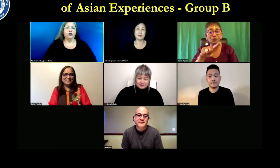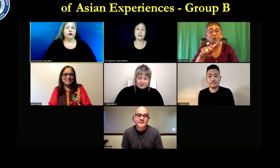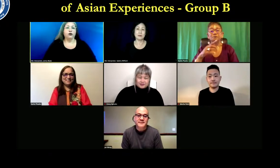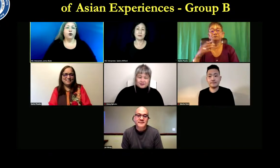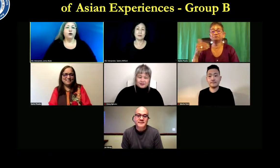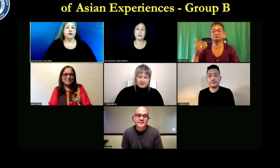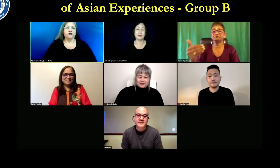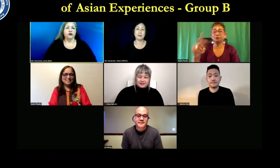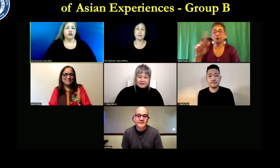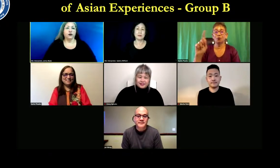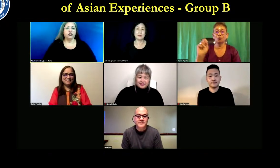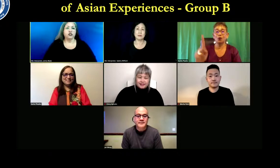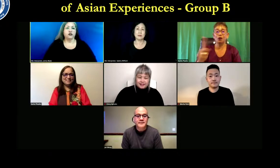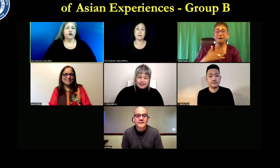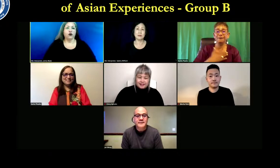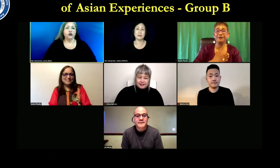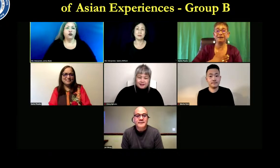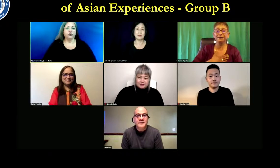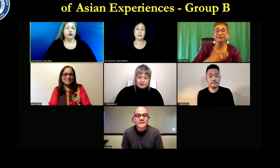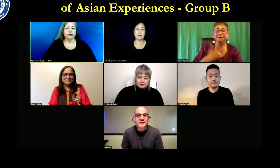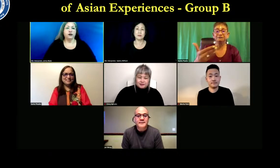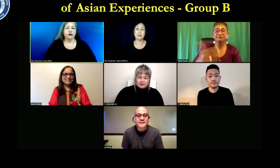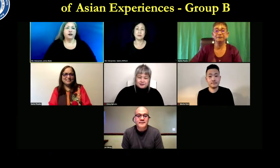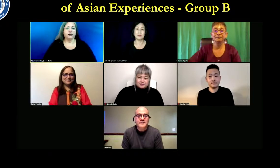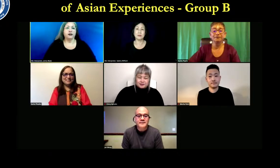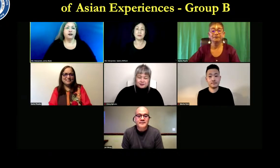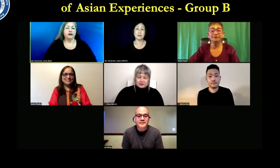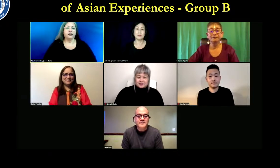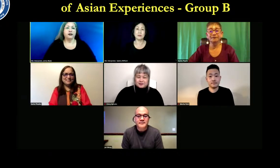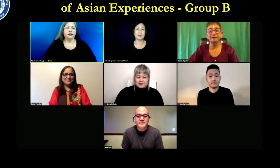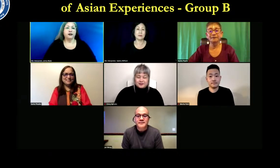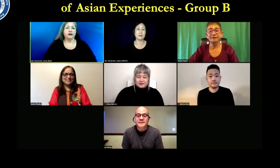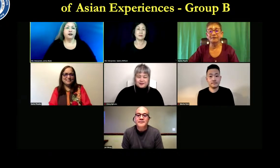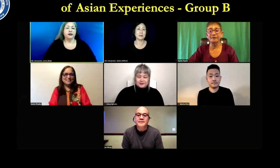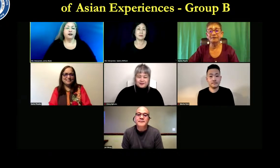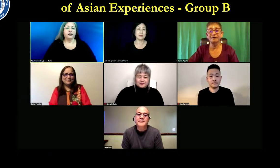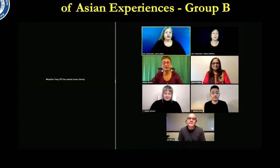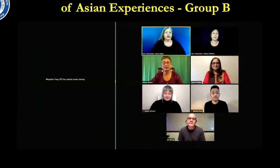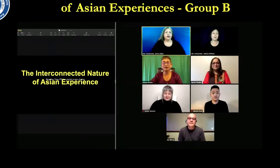I will pose the first question for you.